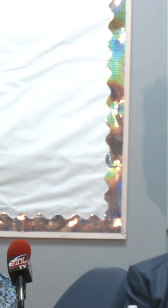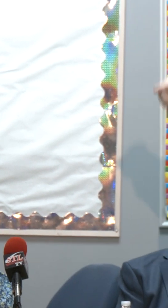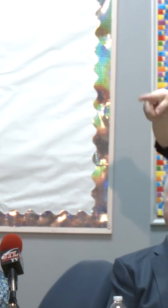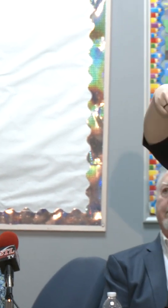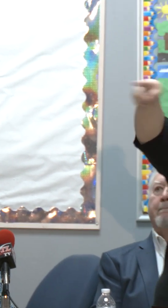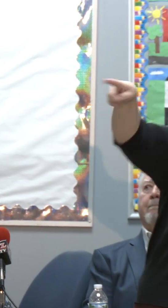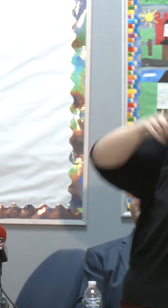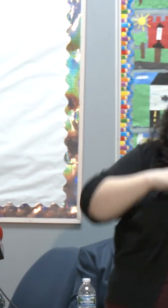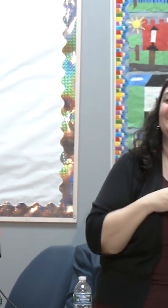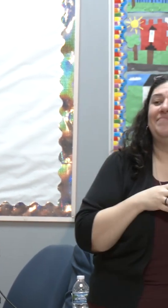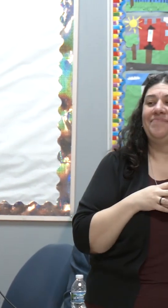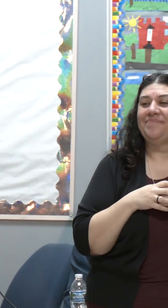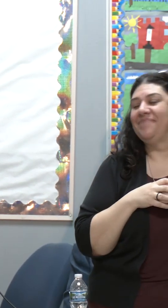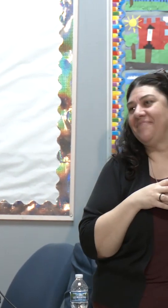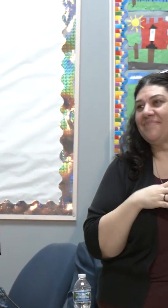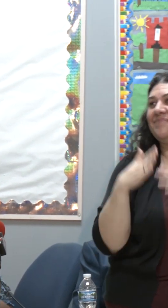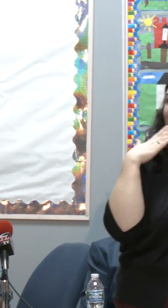in the back?